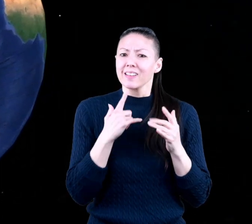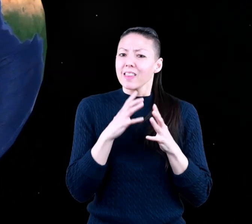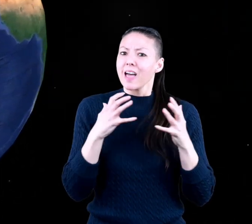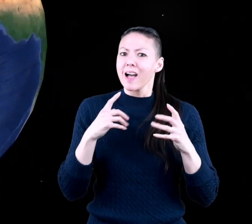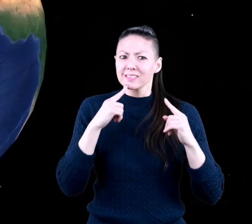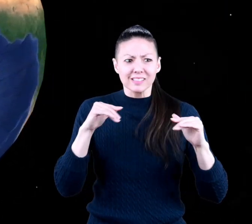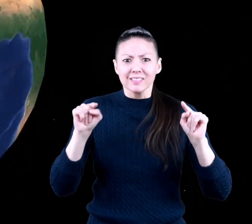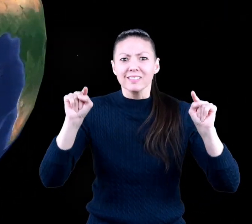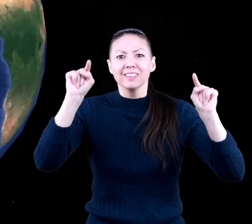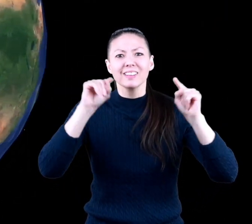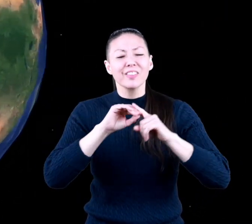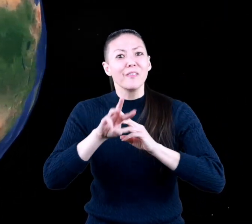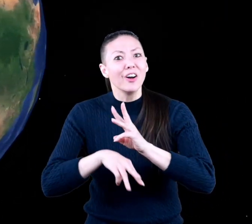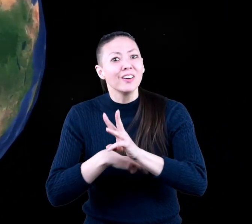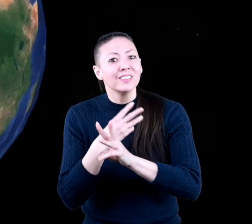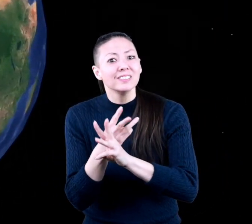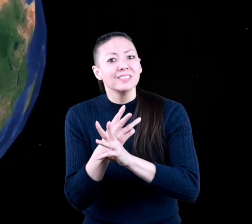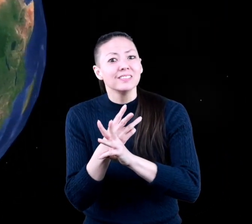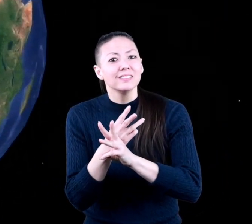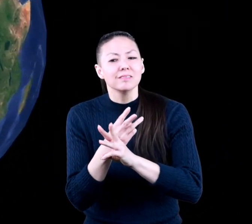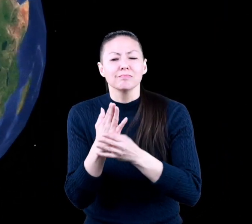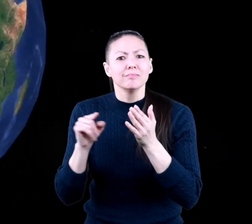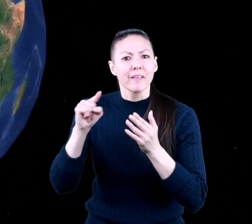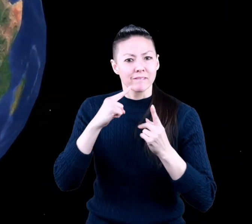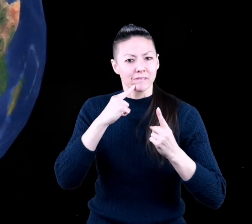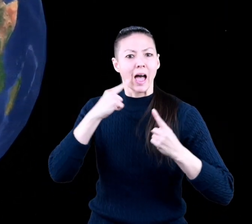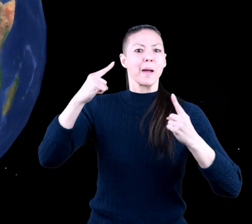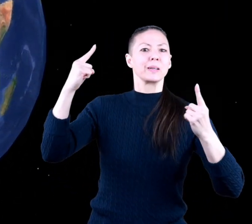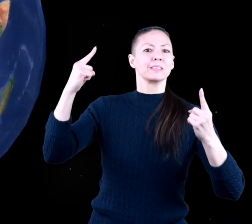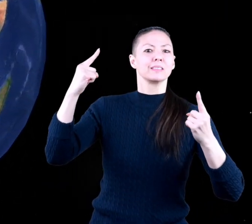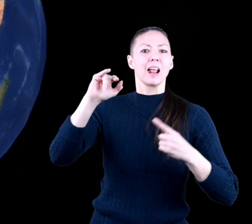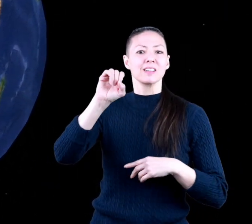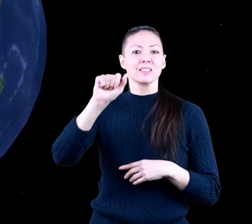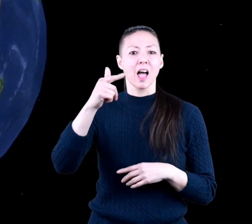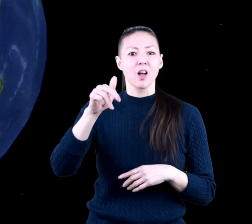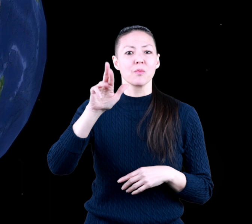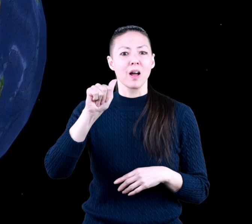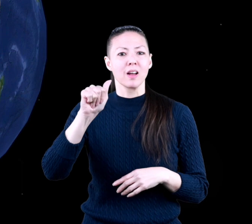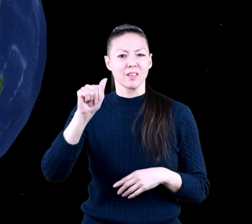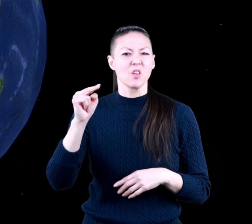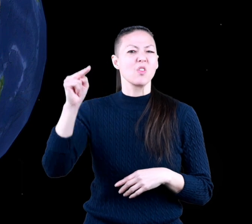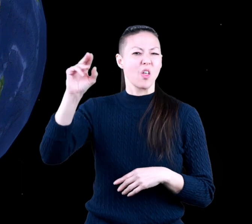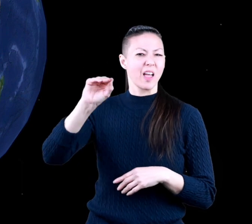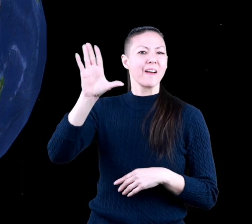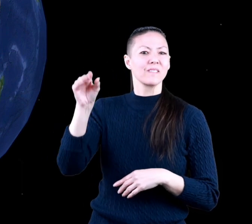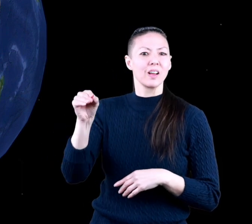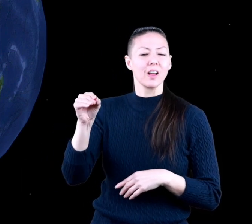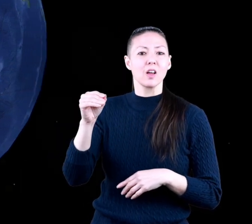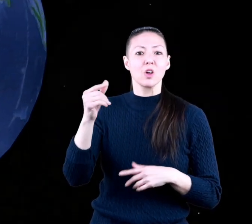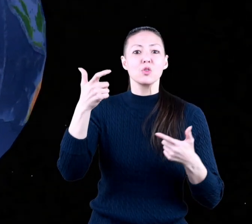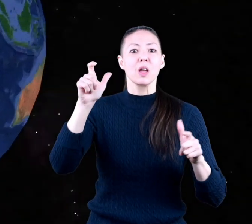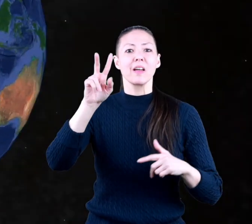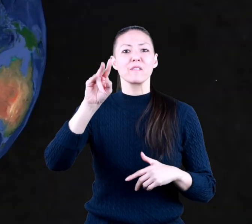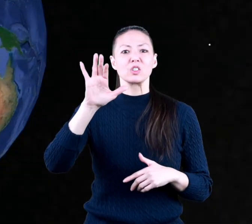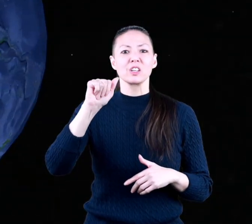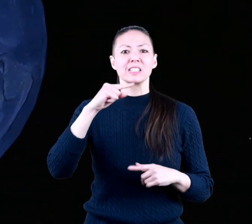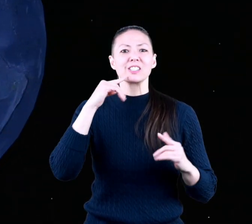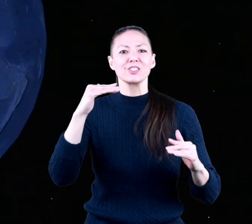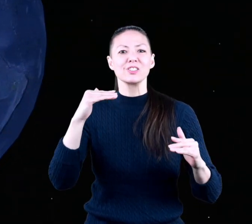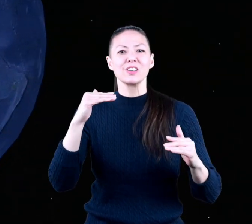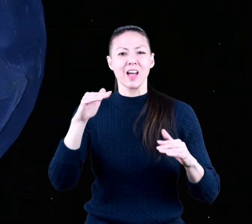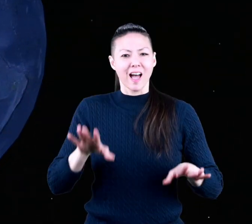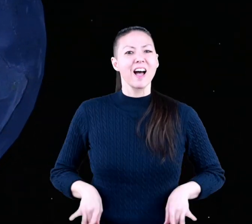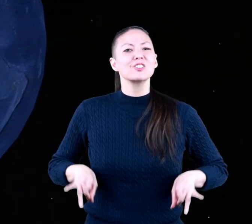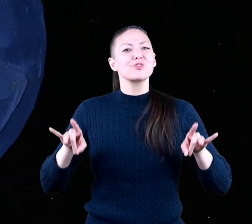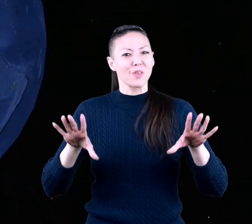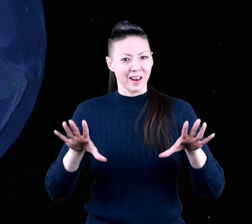are a lot of deserts in the world, some of the most famous being the Sahara in northern Africa, the Great Victoria Desert